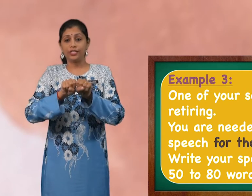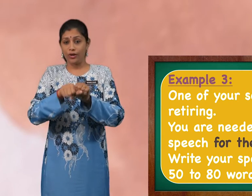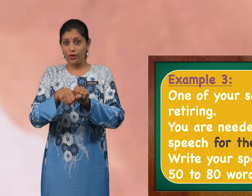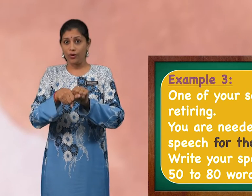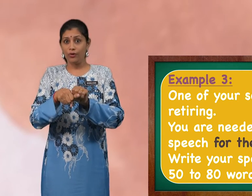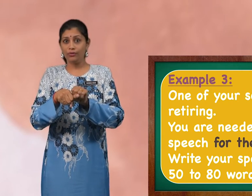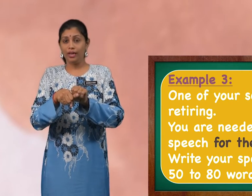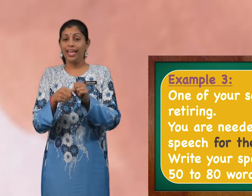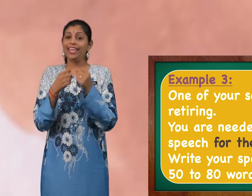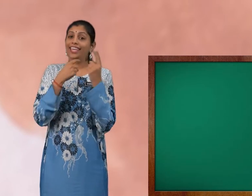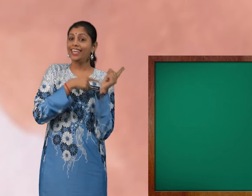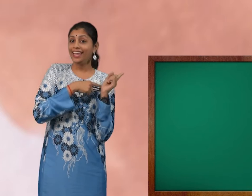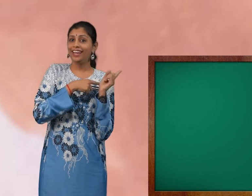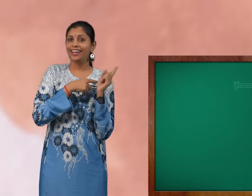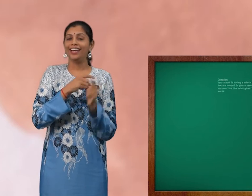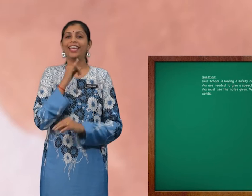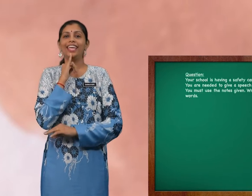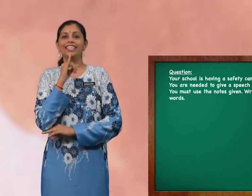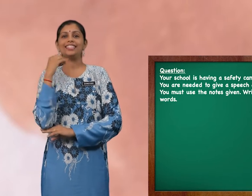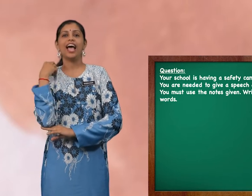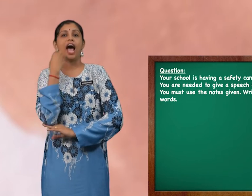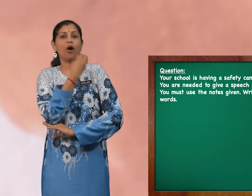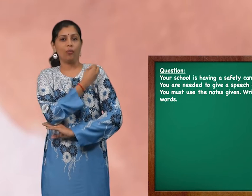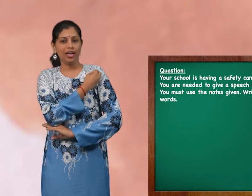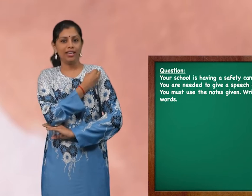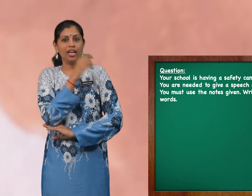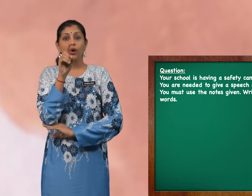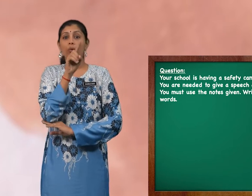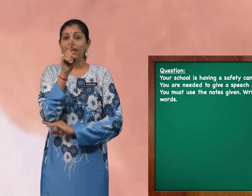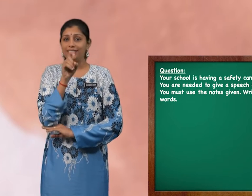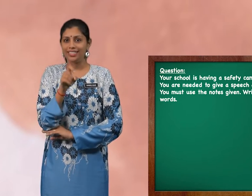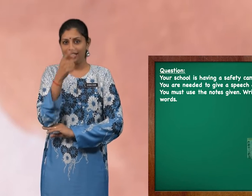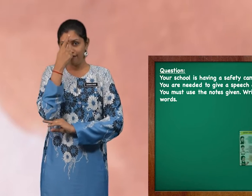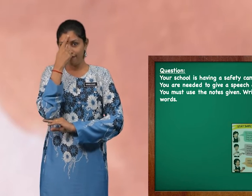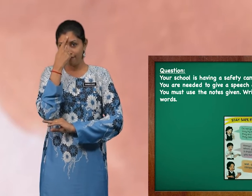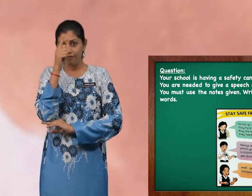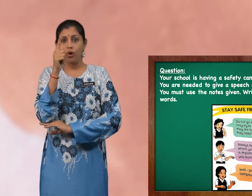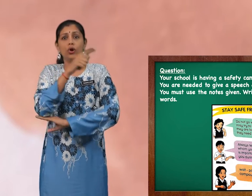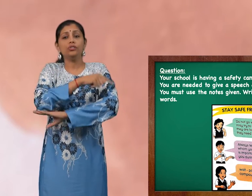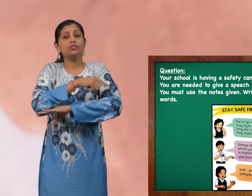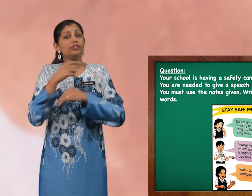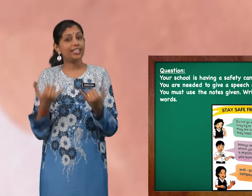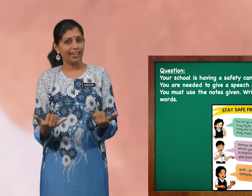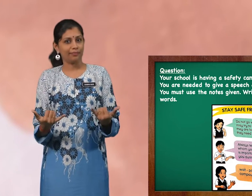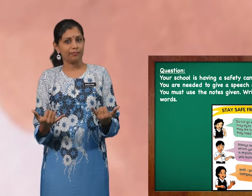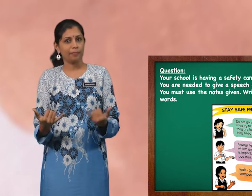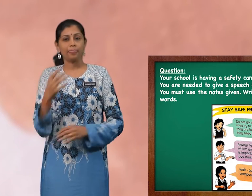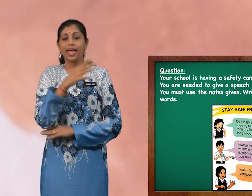So, here is our question for today.